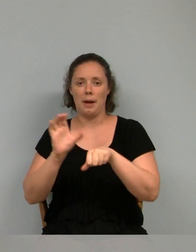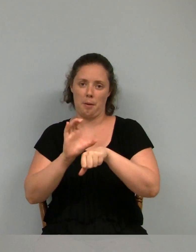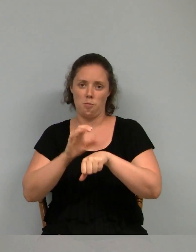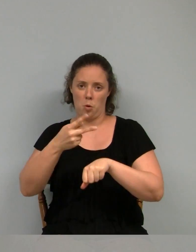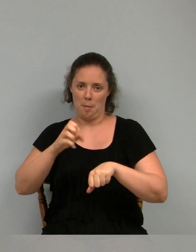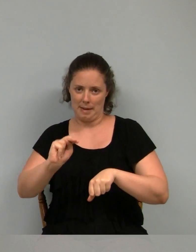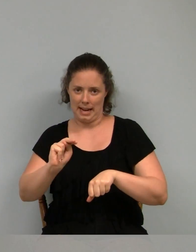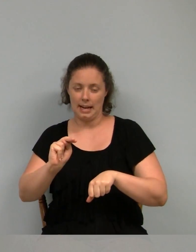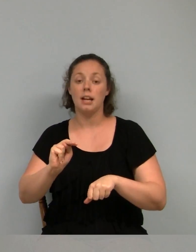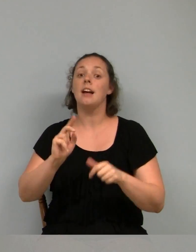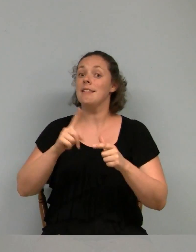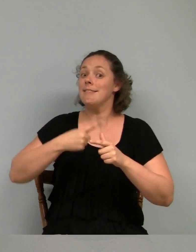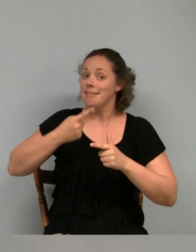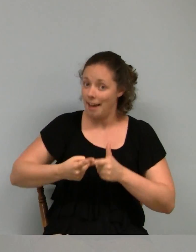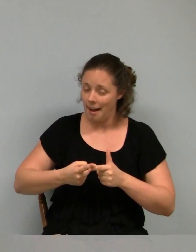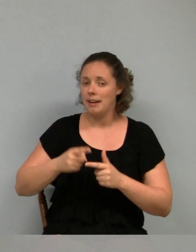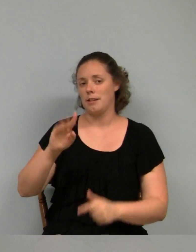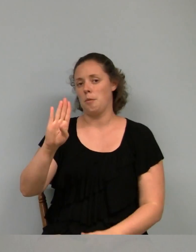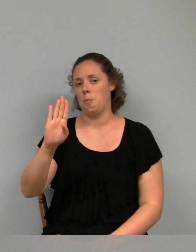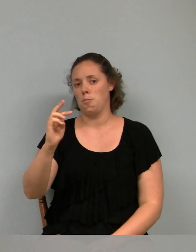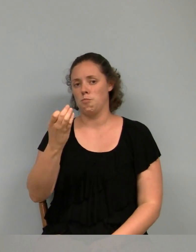to the breadboard.